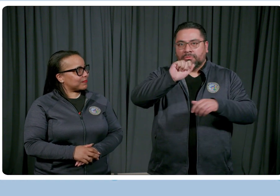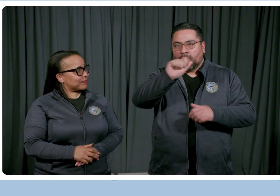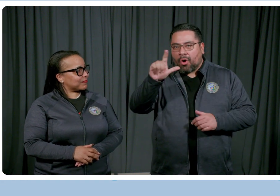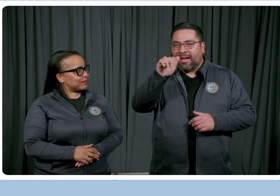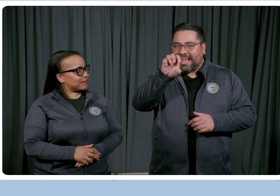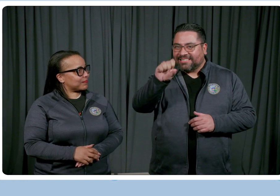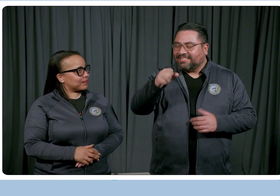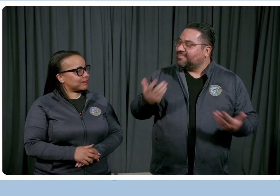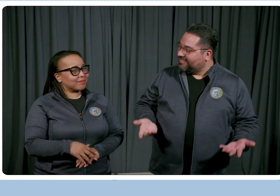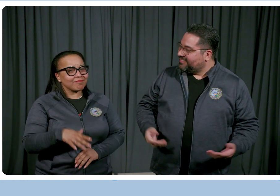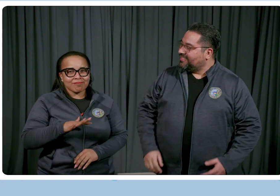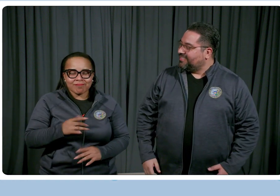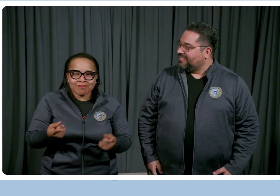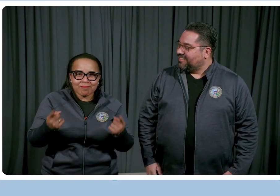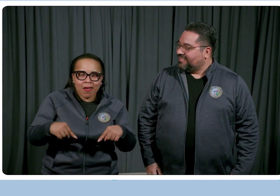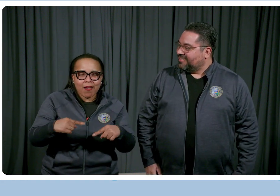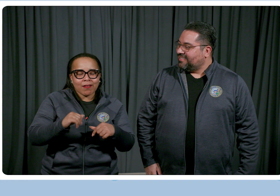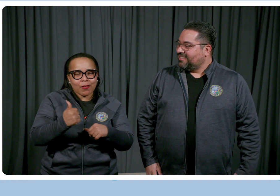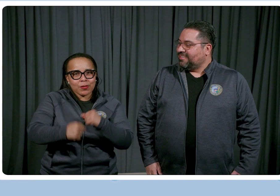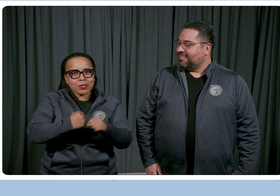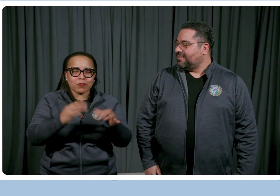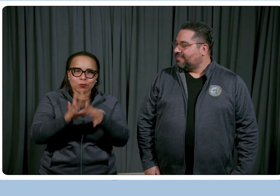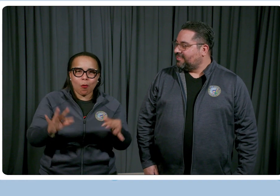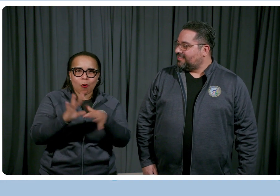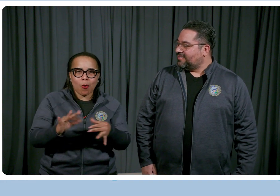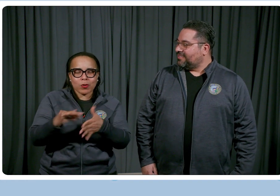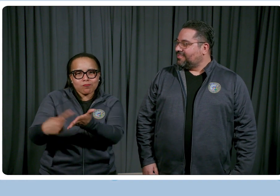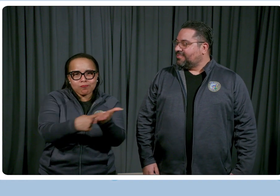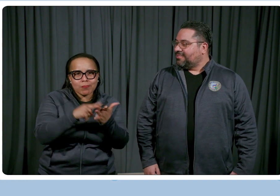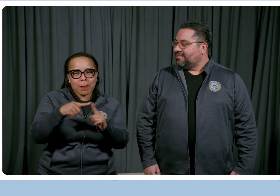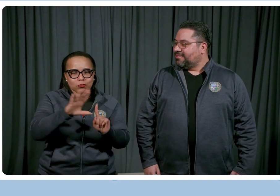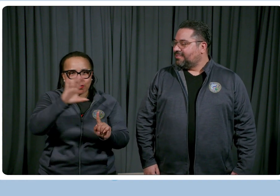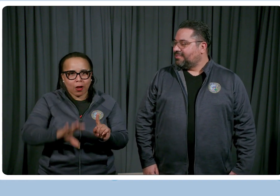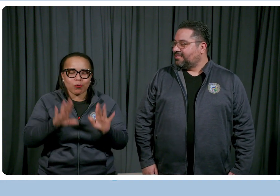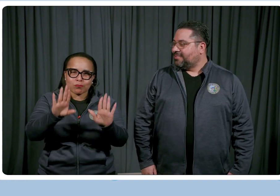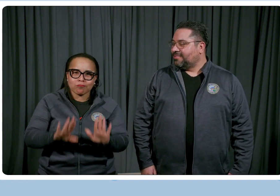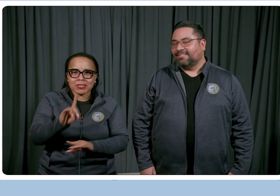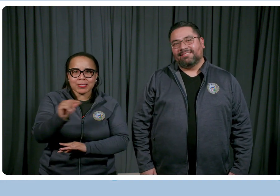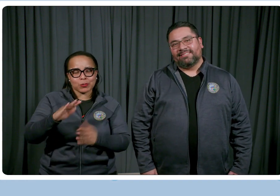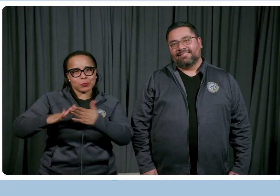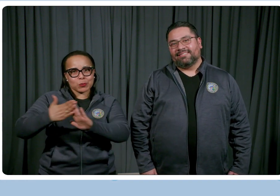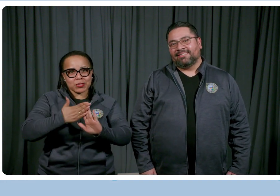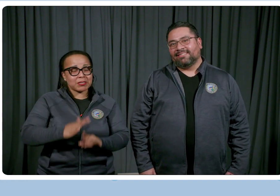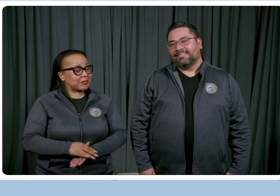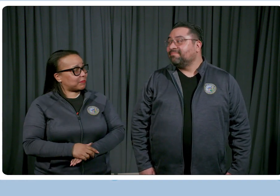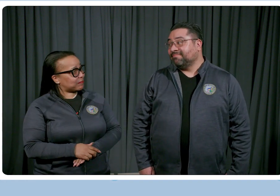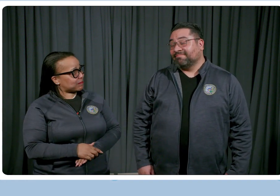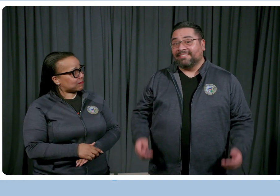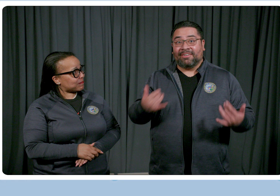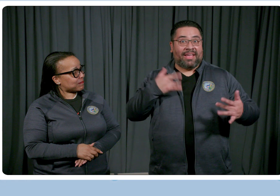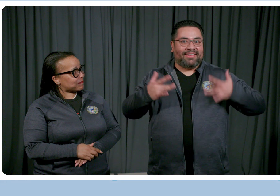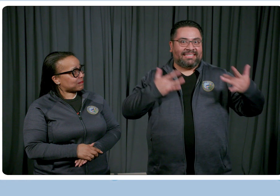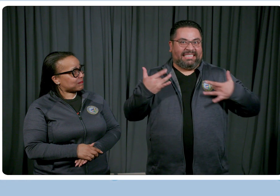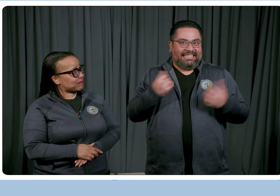to be back in the recording studio for another year of stories and conversations around Chicago's great disability community. Yes, we have